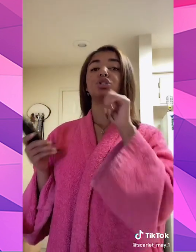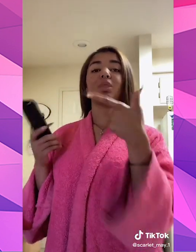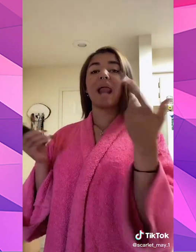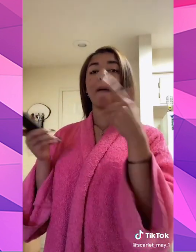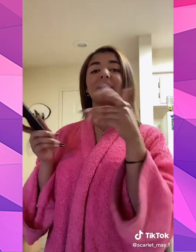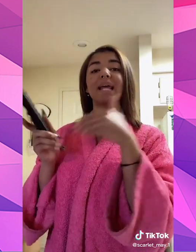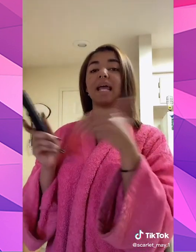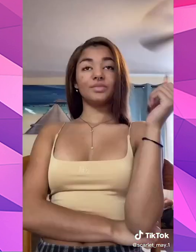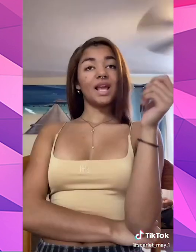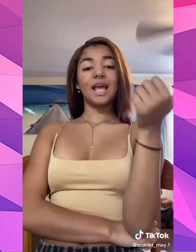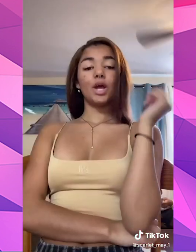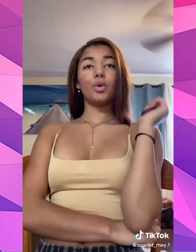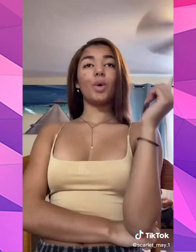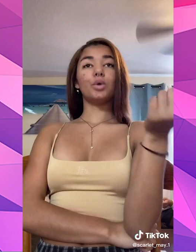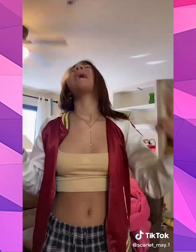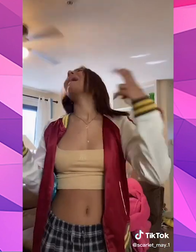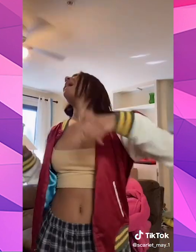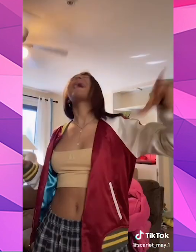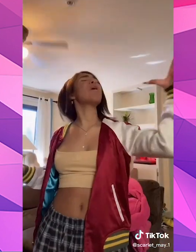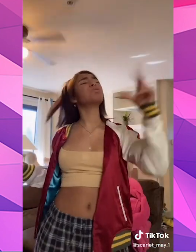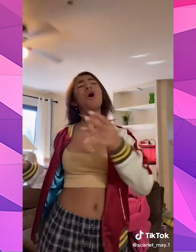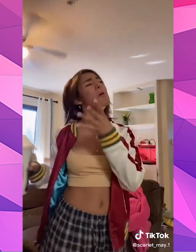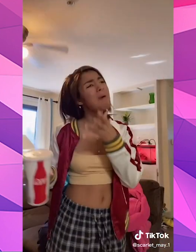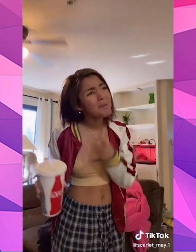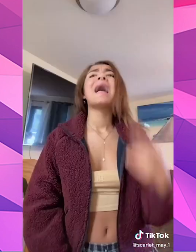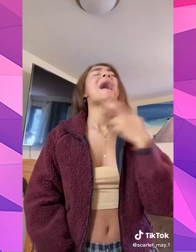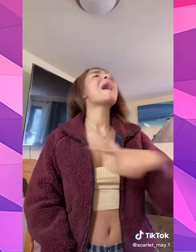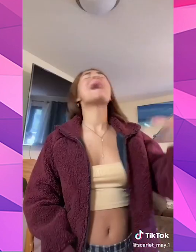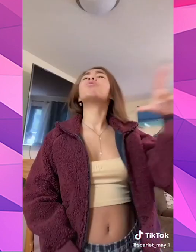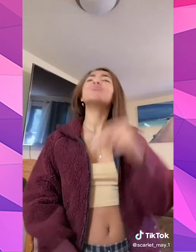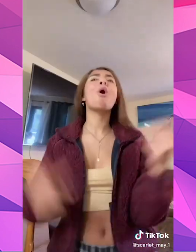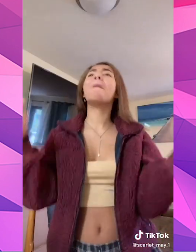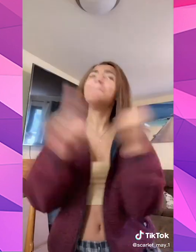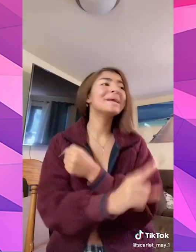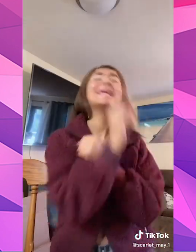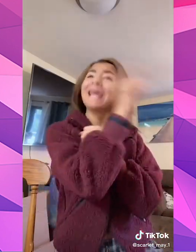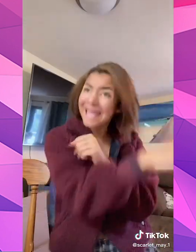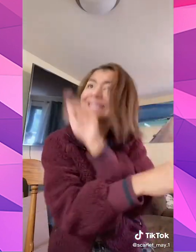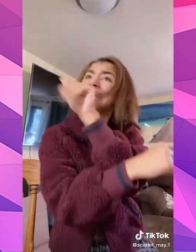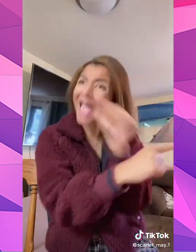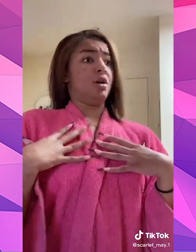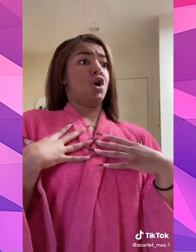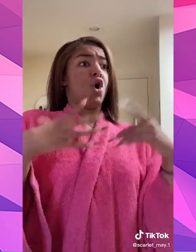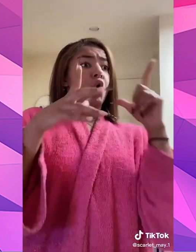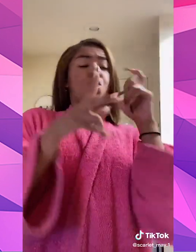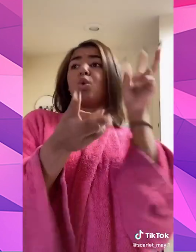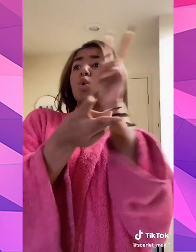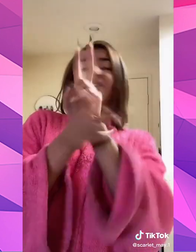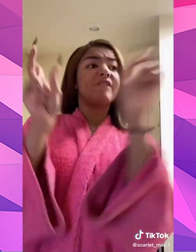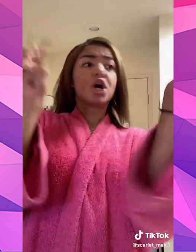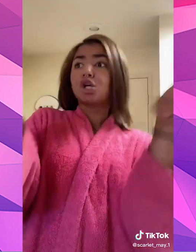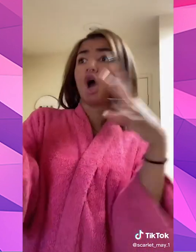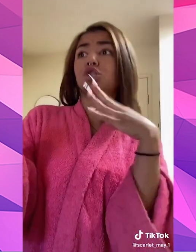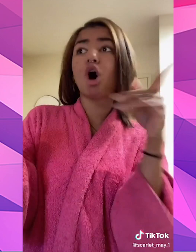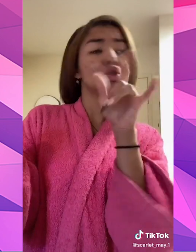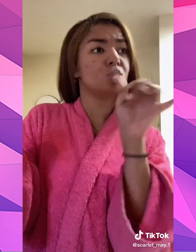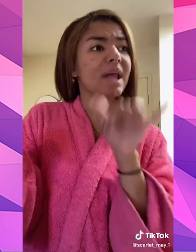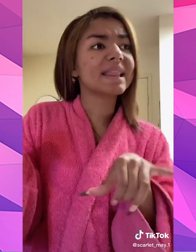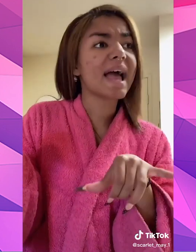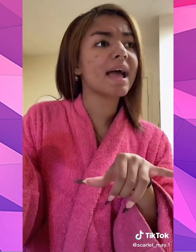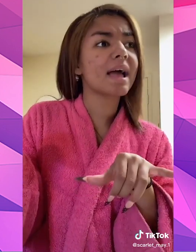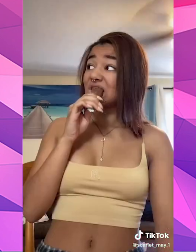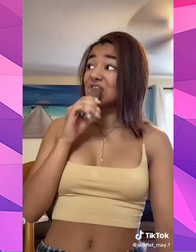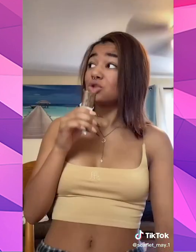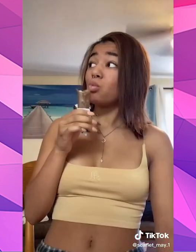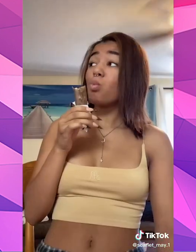Don't let it happen again It won't Hell nah, mama Hell nah Beat his ass Who the fuck are y'all talking to like